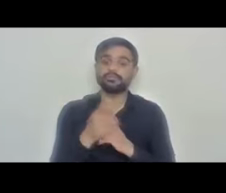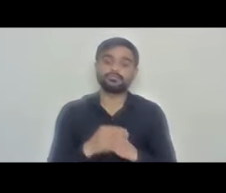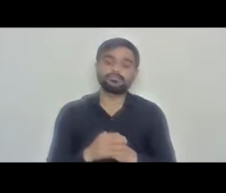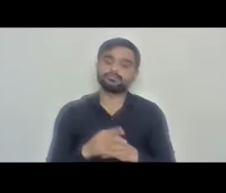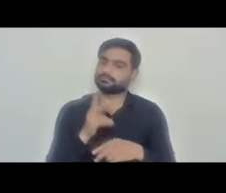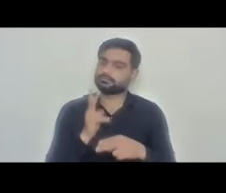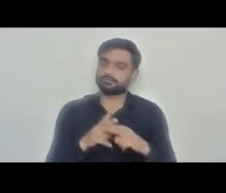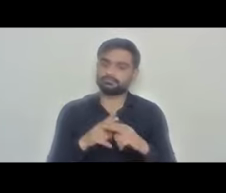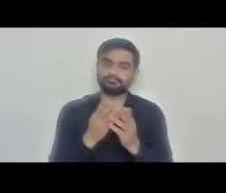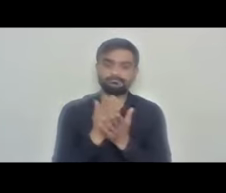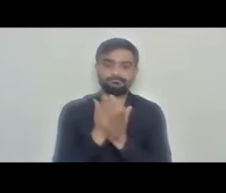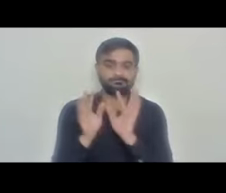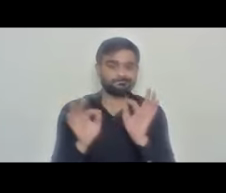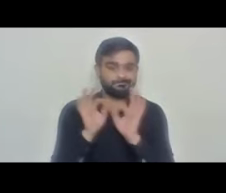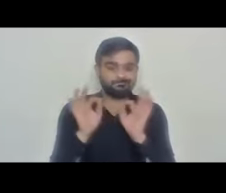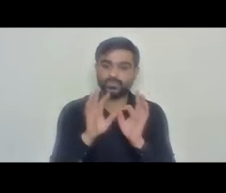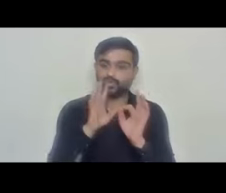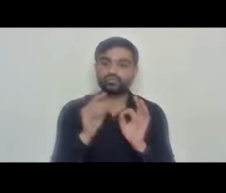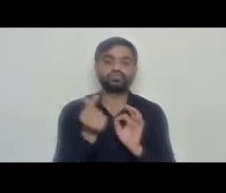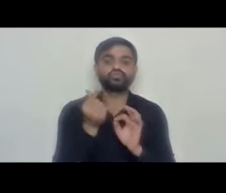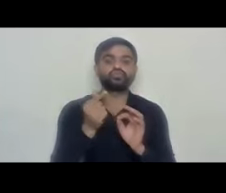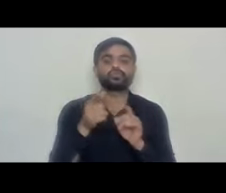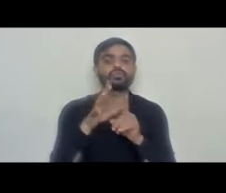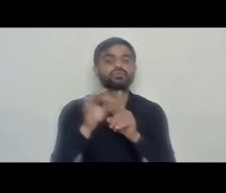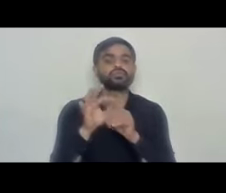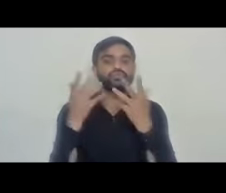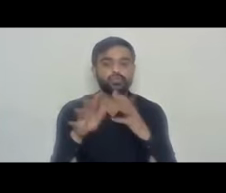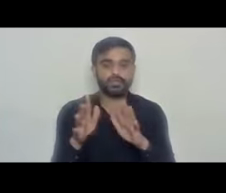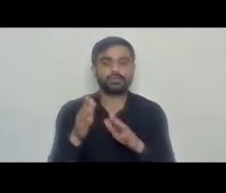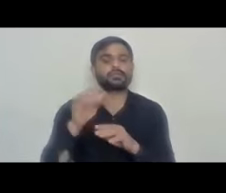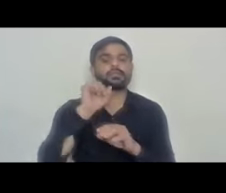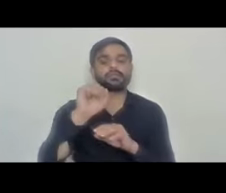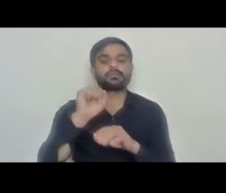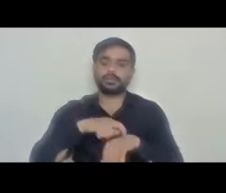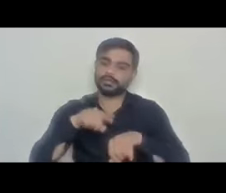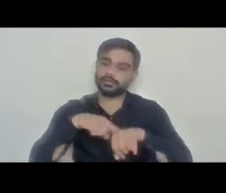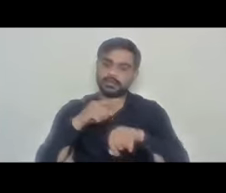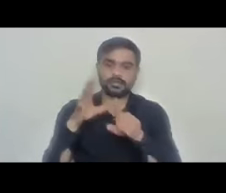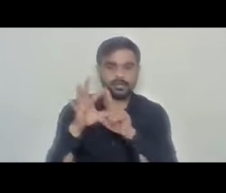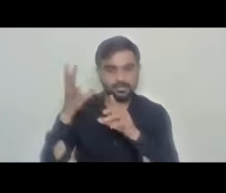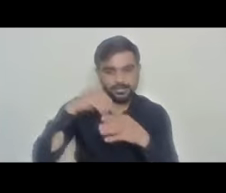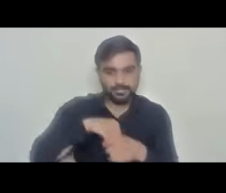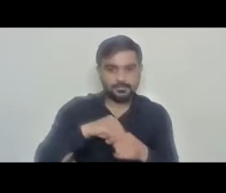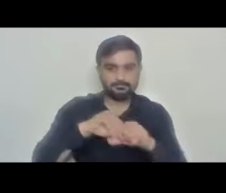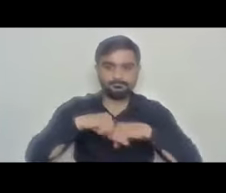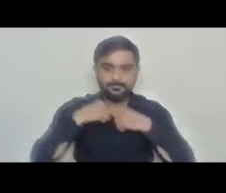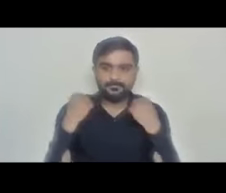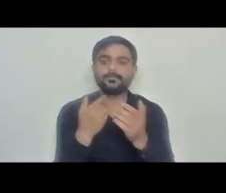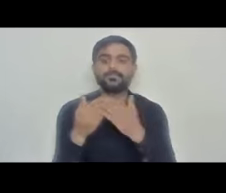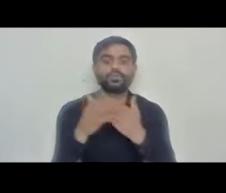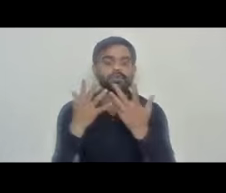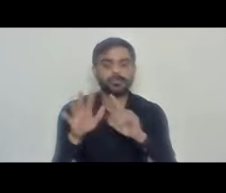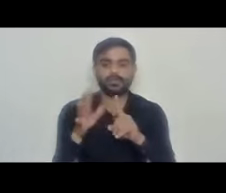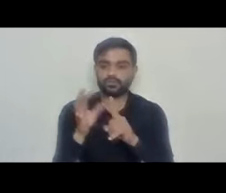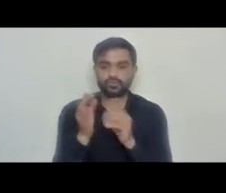there's no real use of what you have done. You've invested your time, you've invested your energy to something. You've